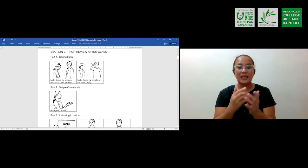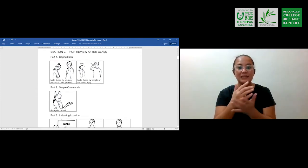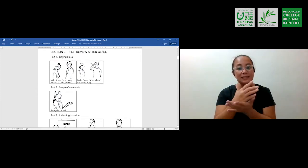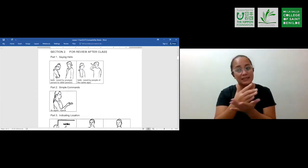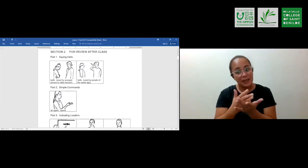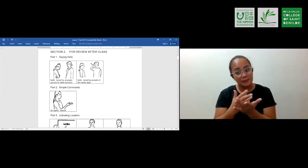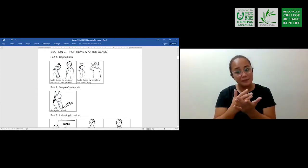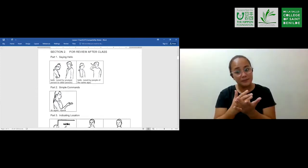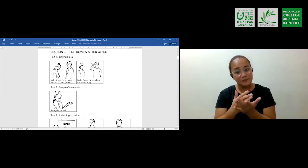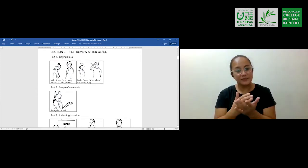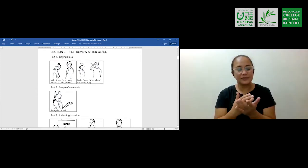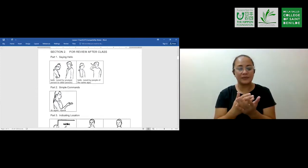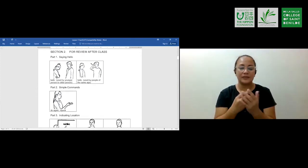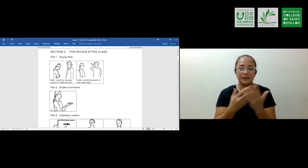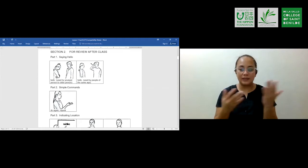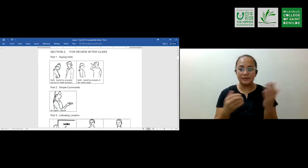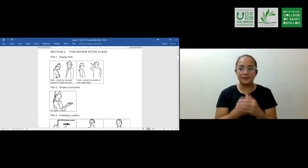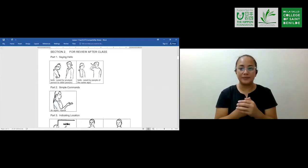of things. Now,